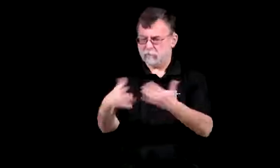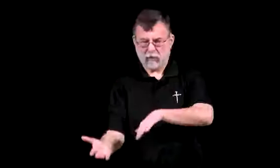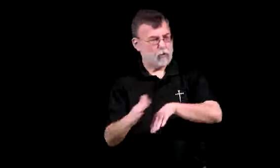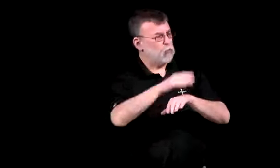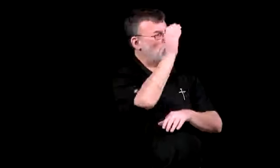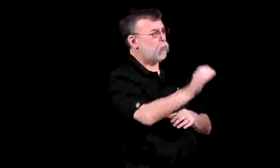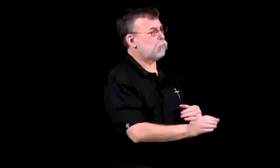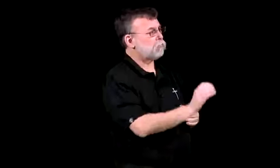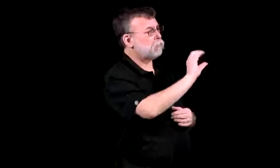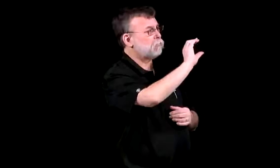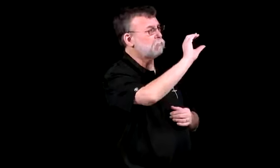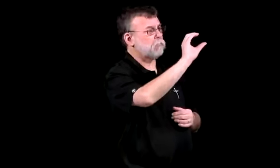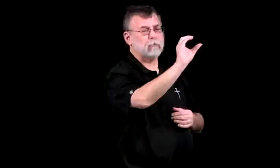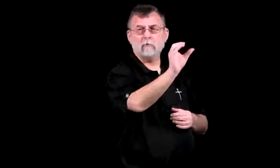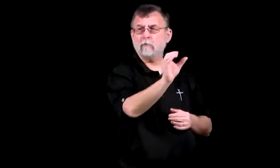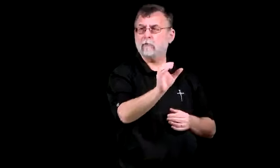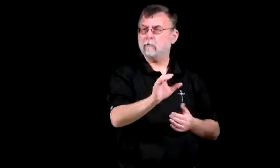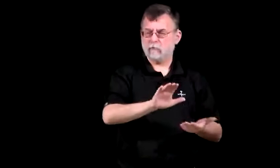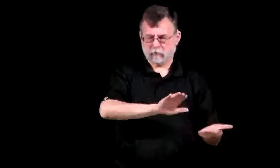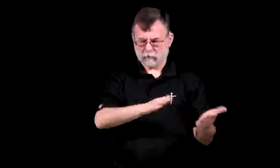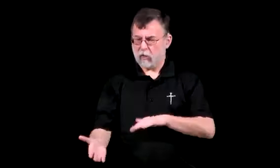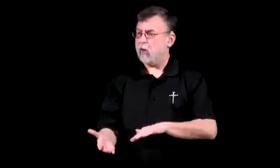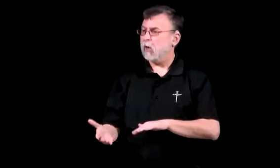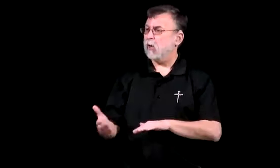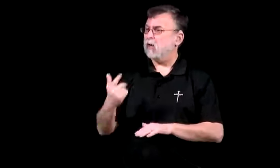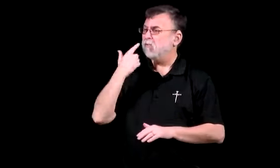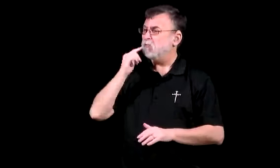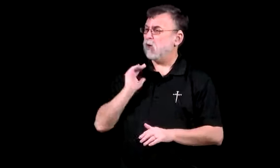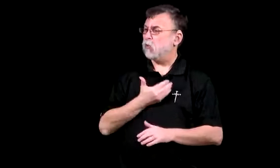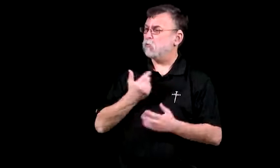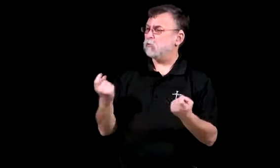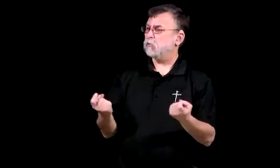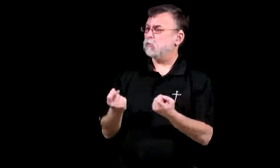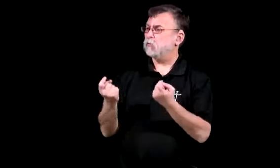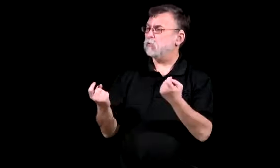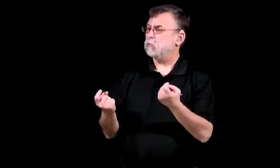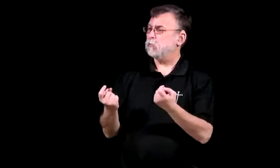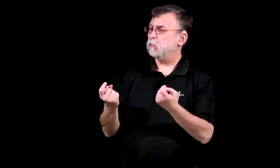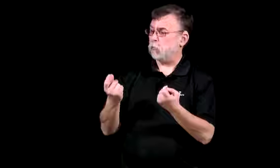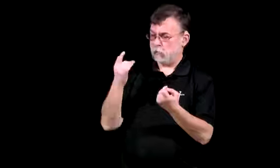of life, die on the cross for our sins,